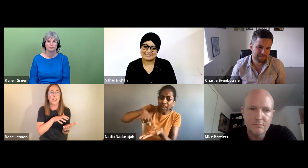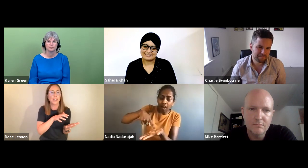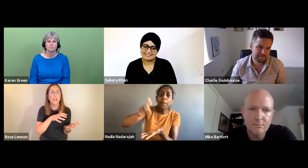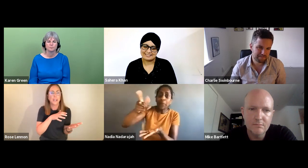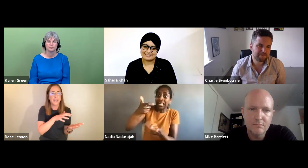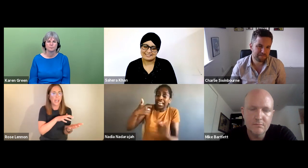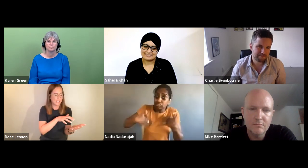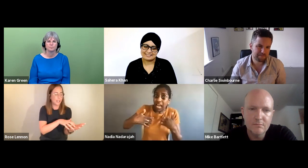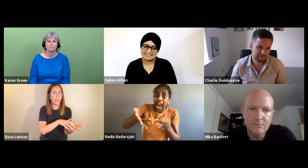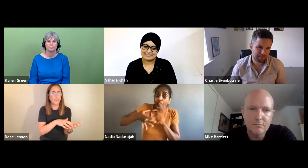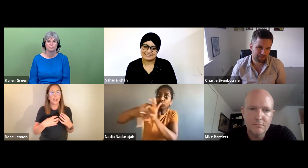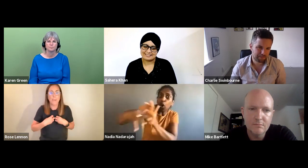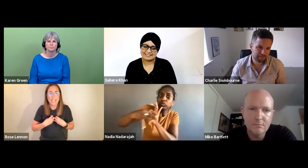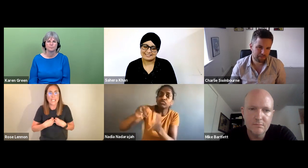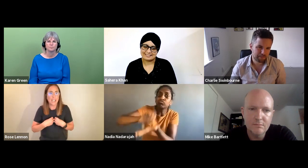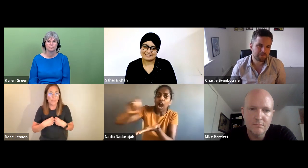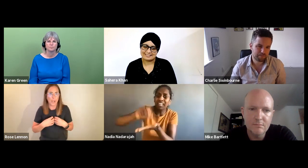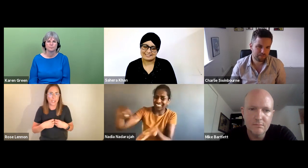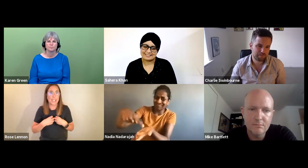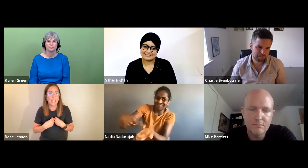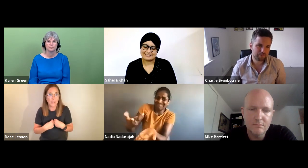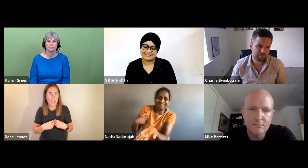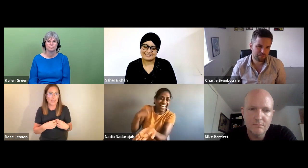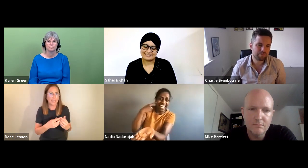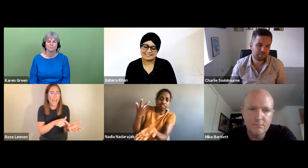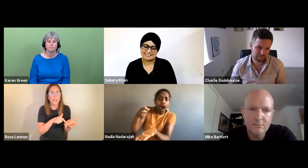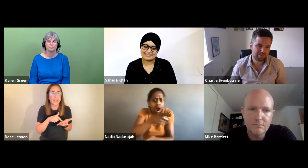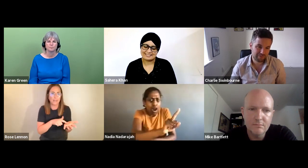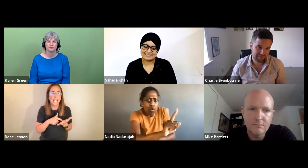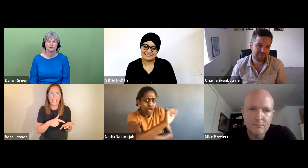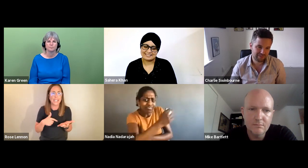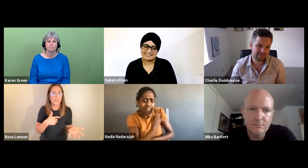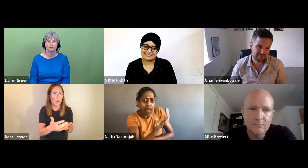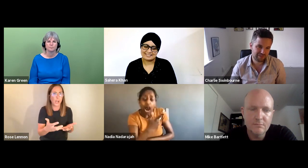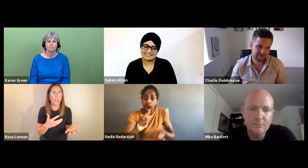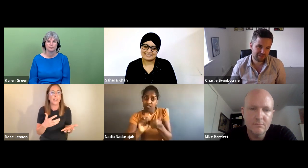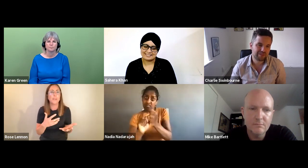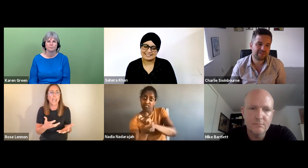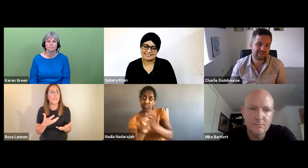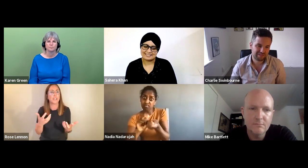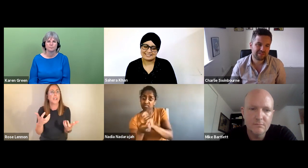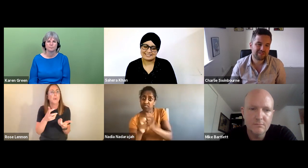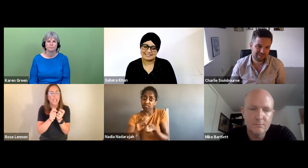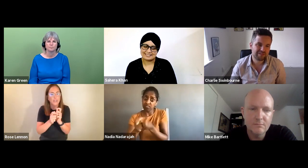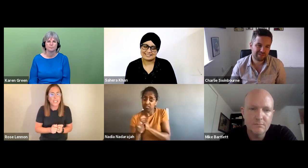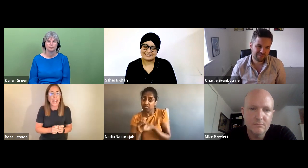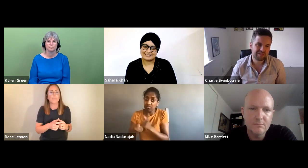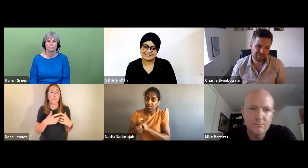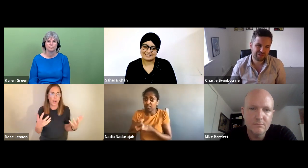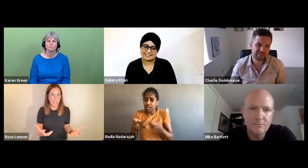applying that to me as a deaf person, as a deaf actor, and how does that relate? It doesn't work. And then we'd have to adapt